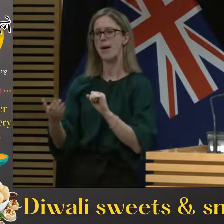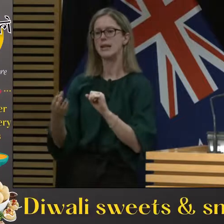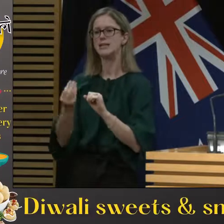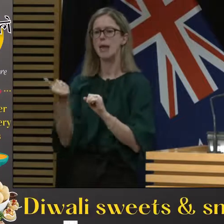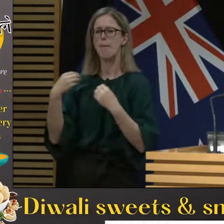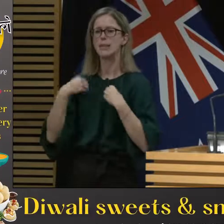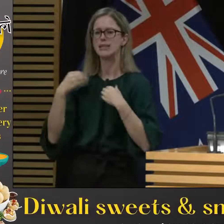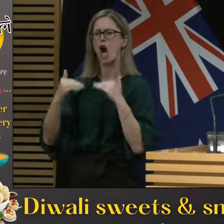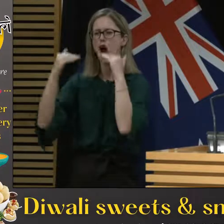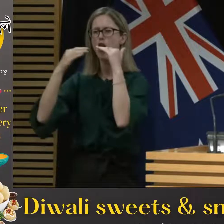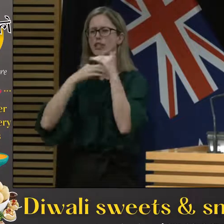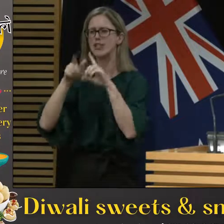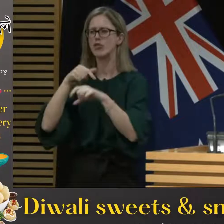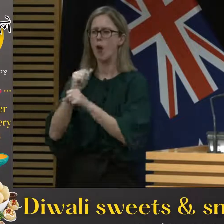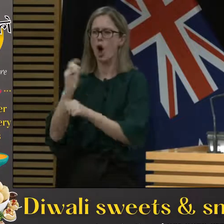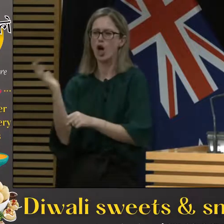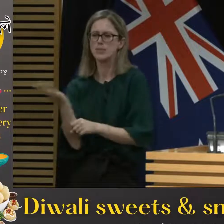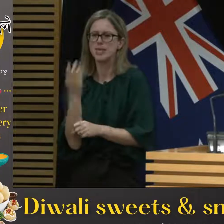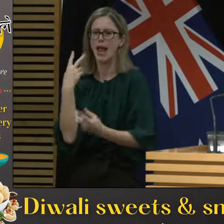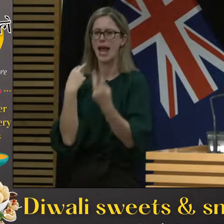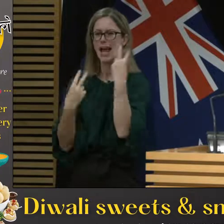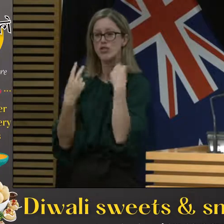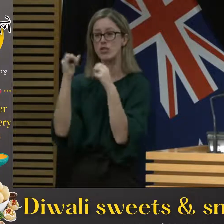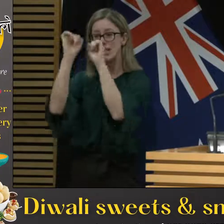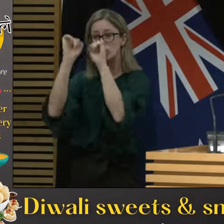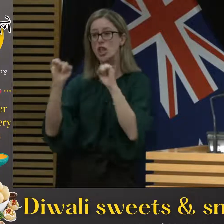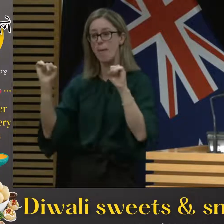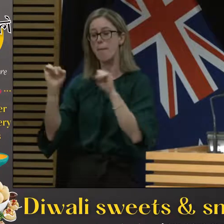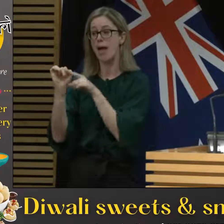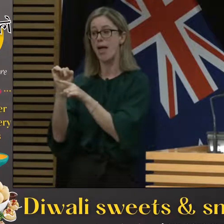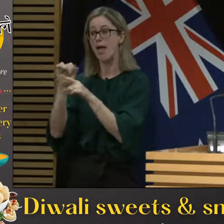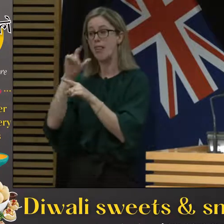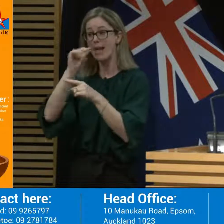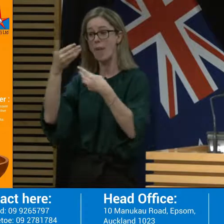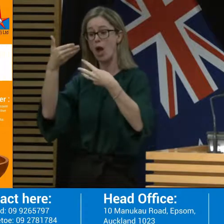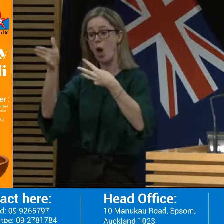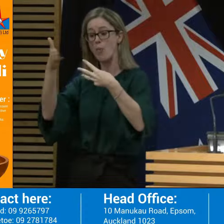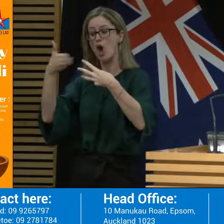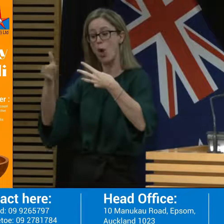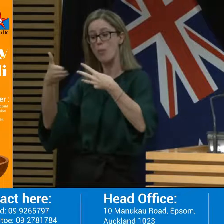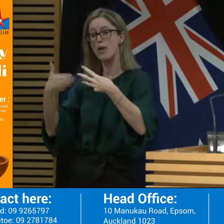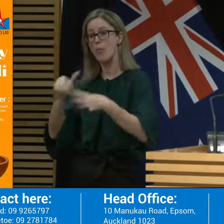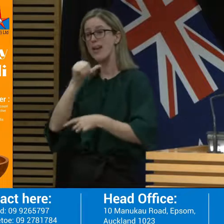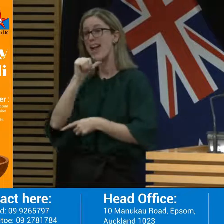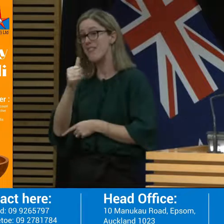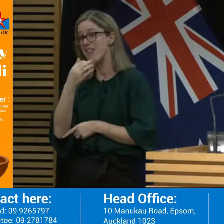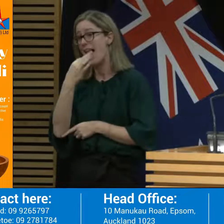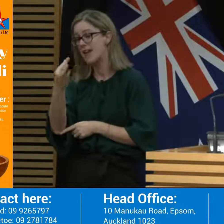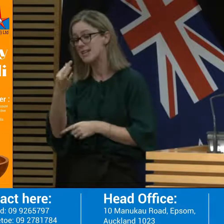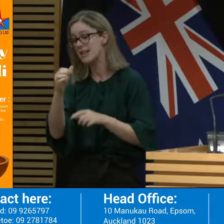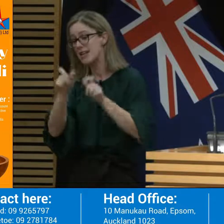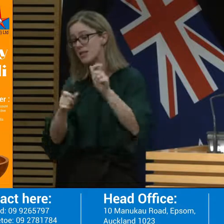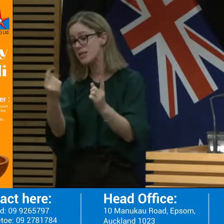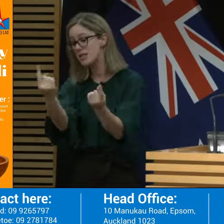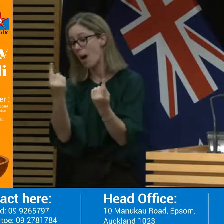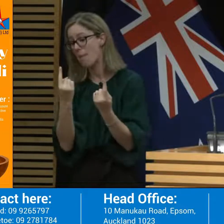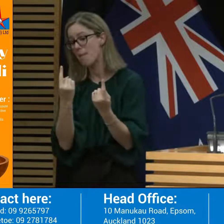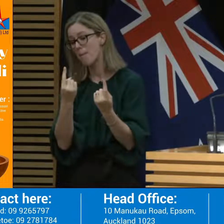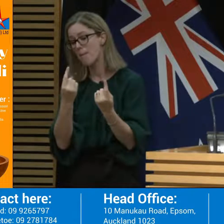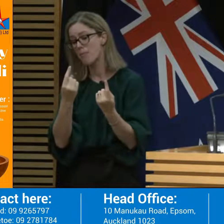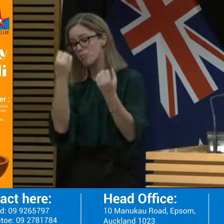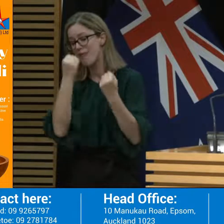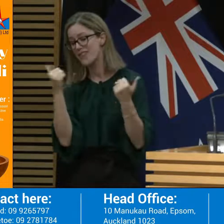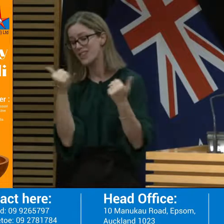like hospitality, hairdressers and gyms, can operate at all levels if they ask customers for a vaccine certificate. And so it